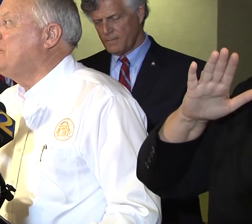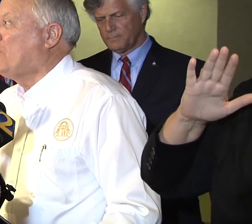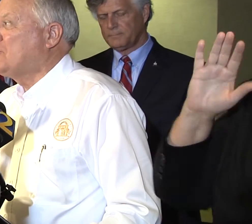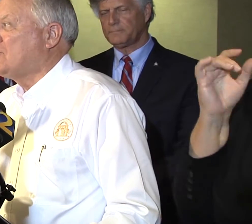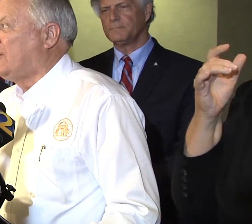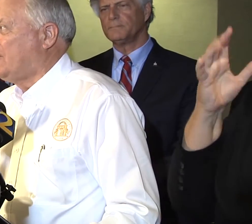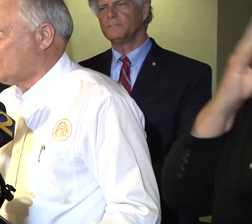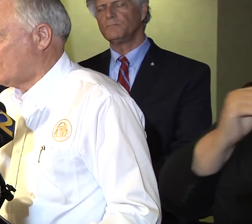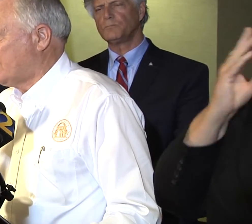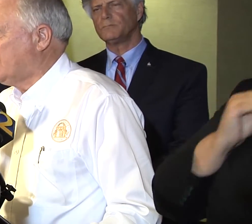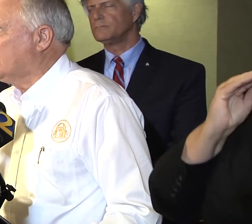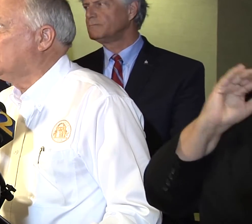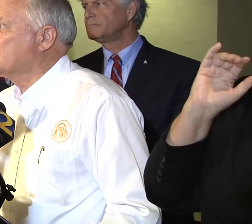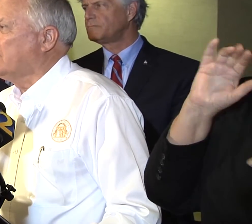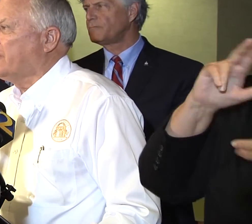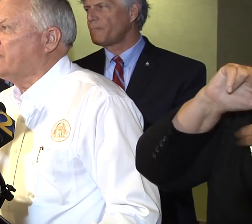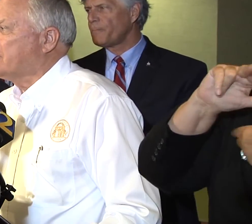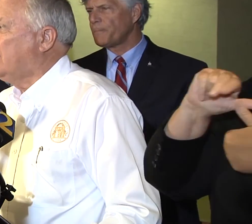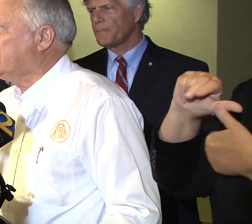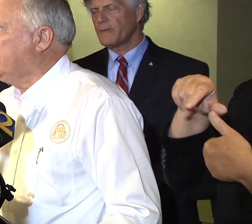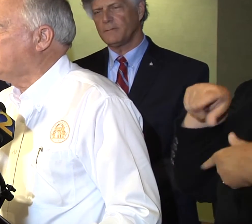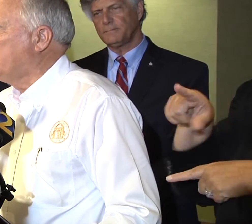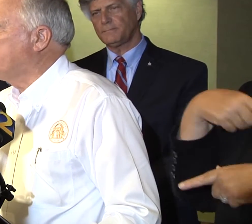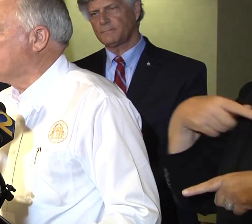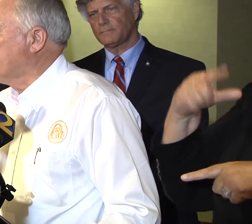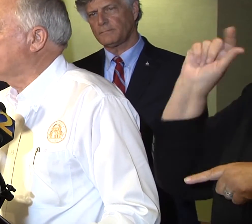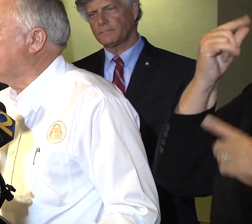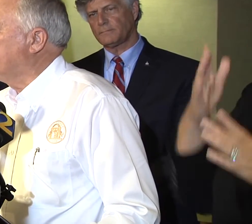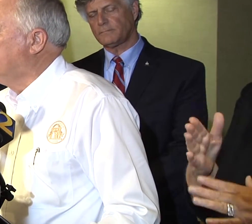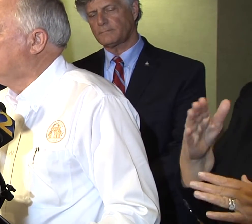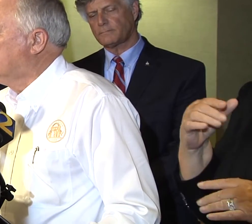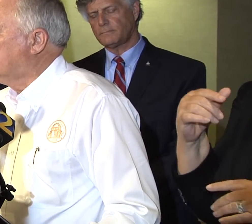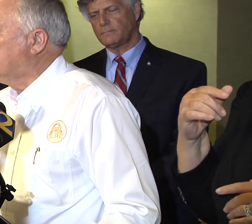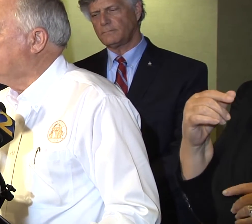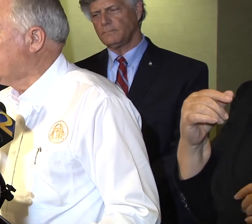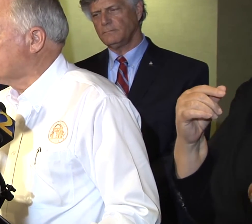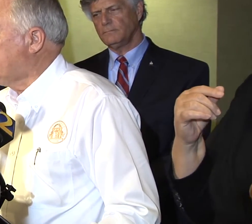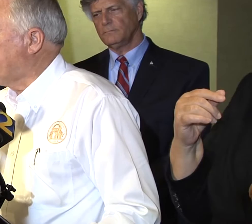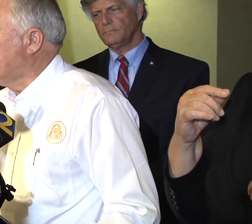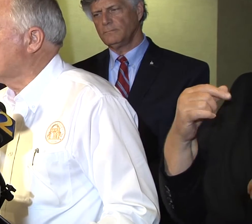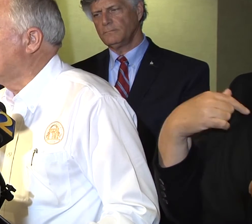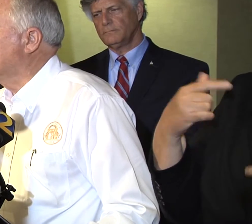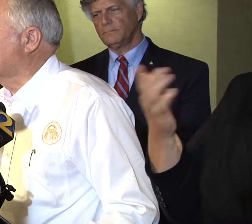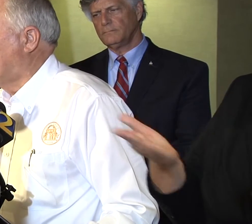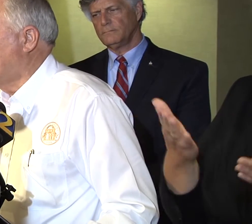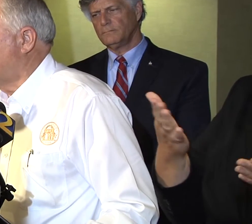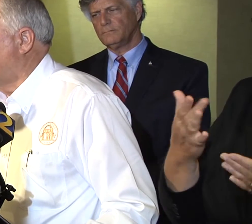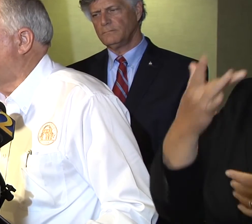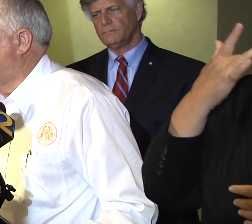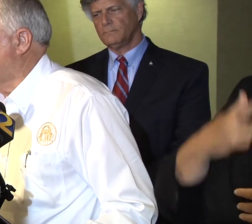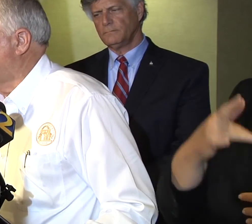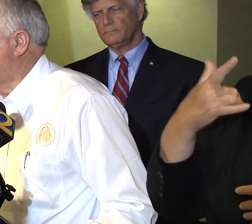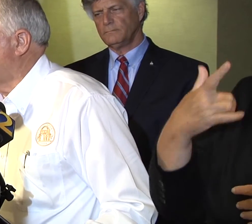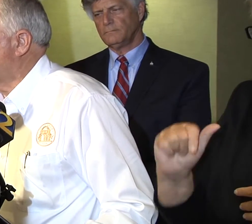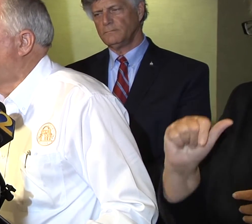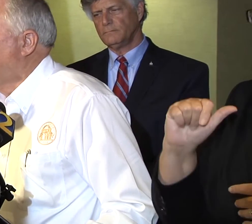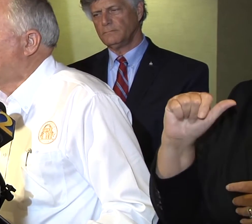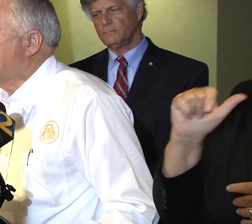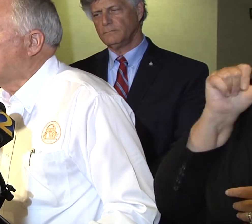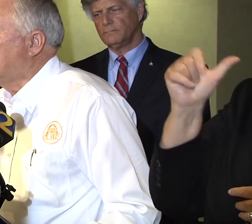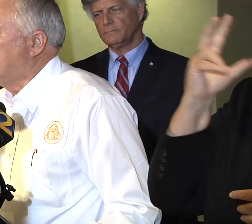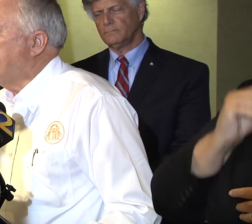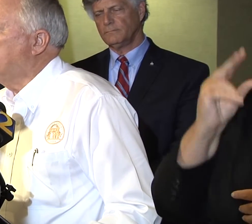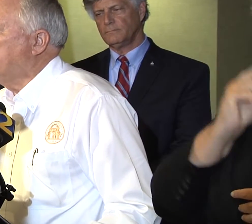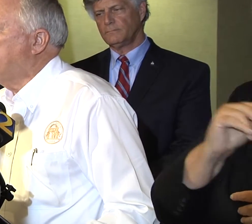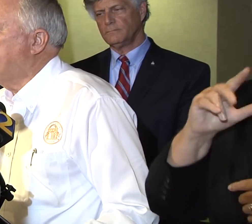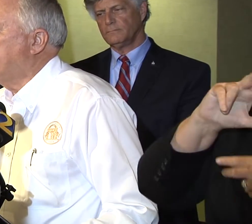And we've been fortunate in Georgia, in our coastal areas, not to have a major hurricane hit us like this one is supposedly going to hit us.